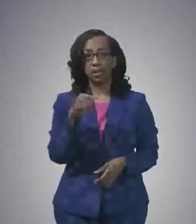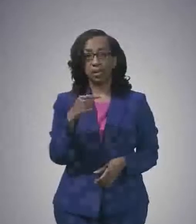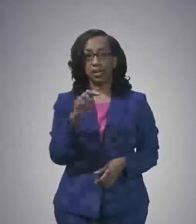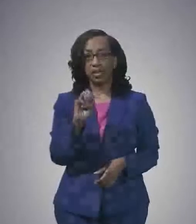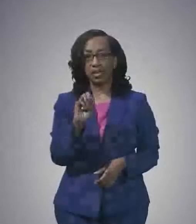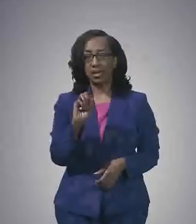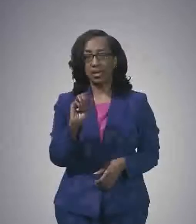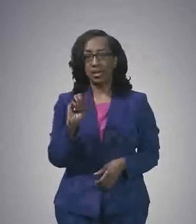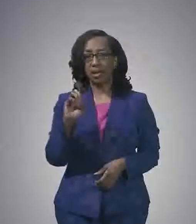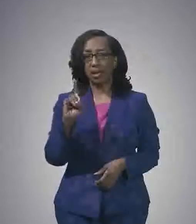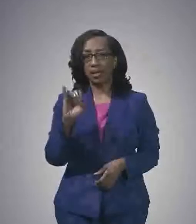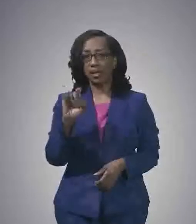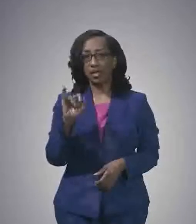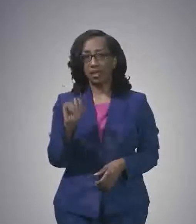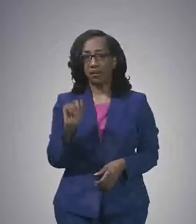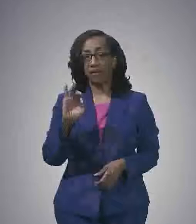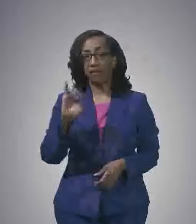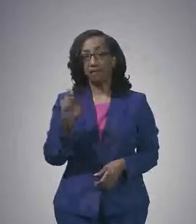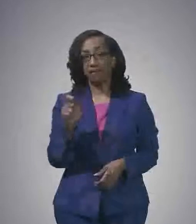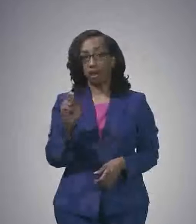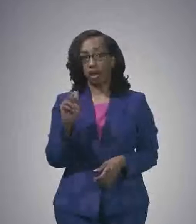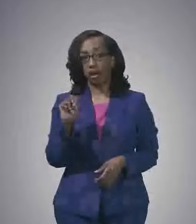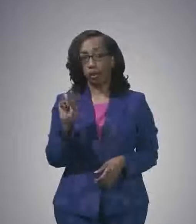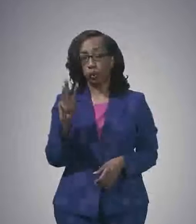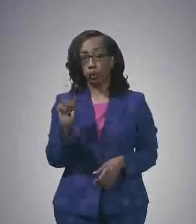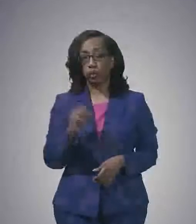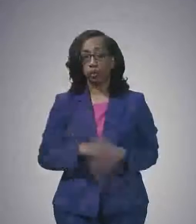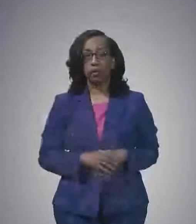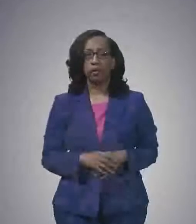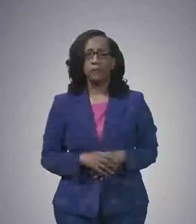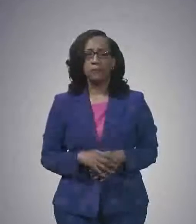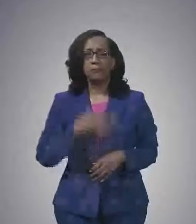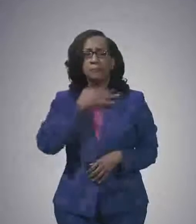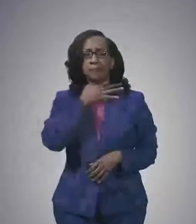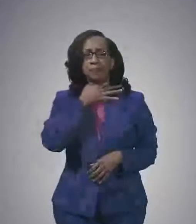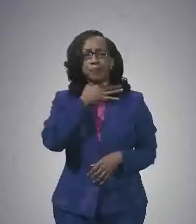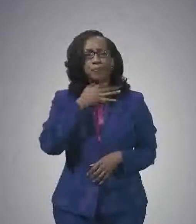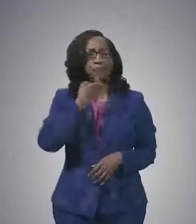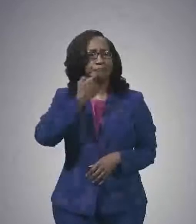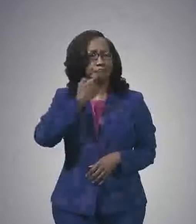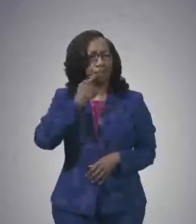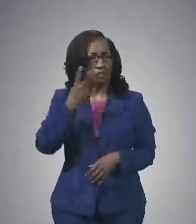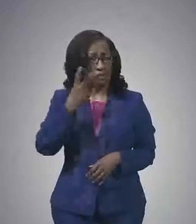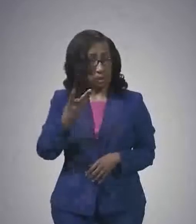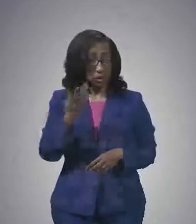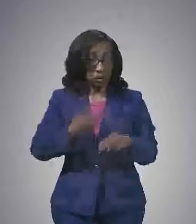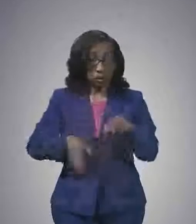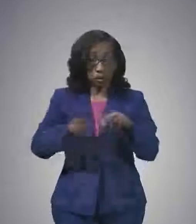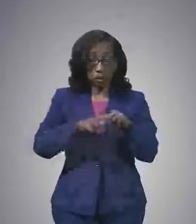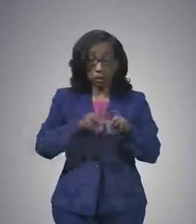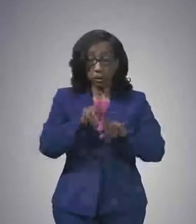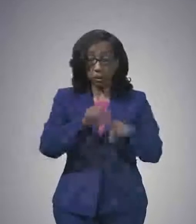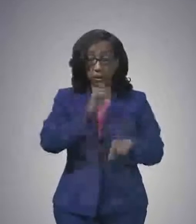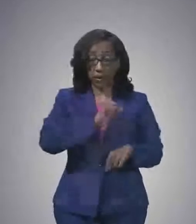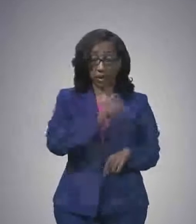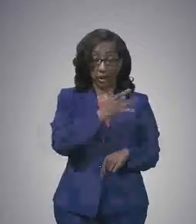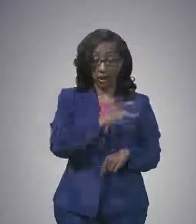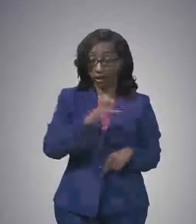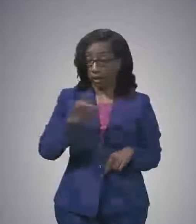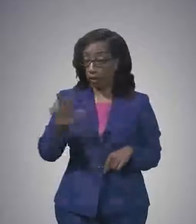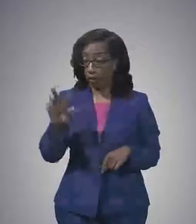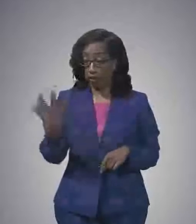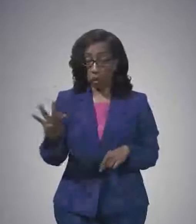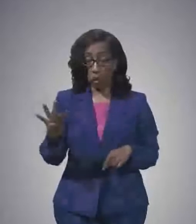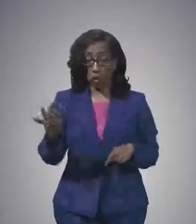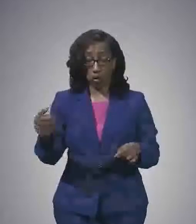Good afternoon. I'd just like to know, in the last couple of weeks, have you seen an increase in the number of people between 18 and 34 coming out to